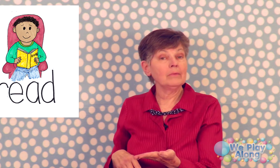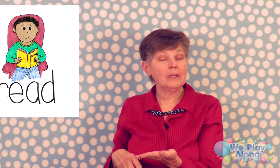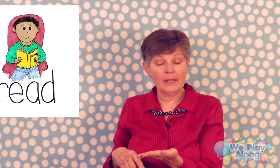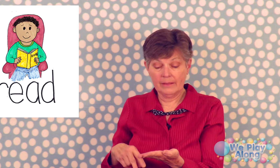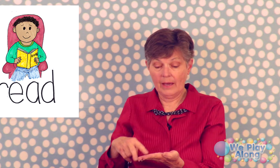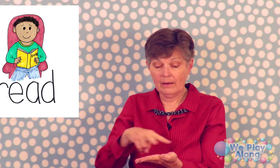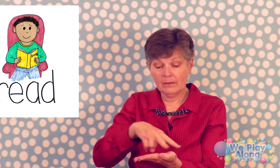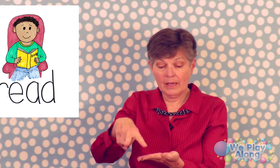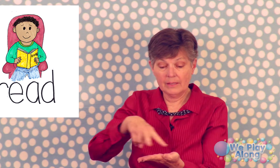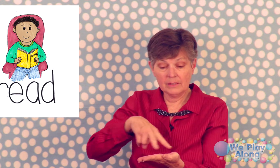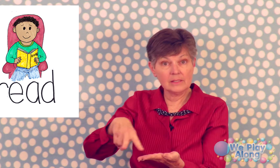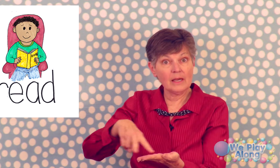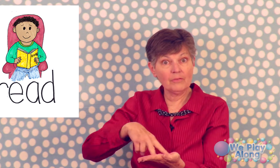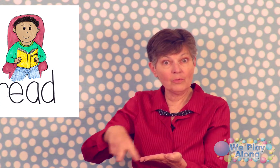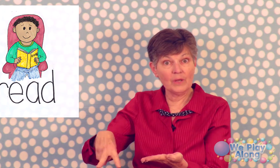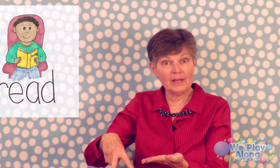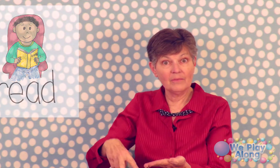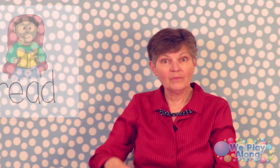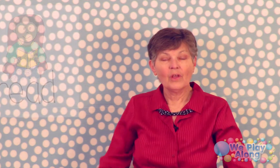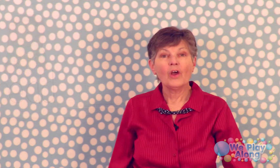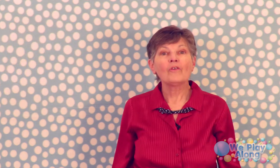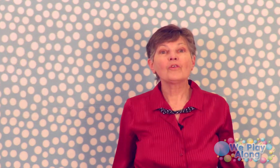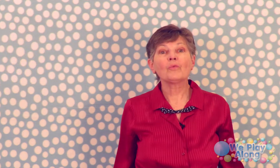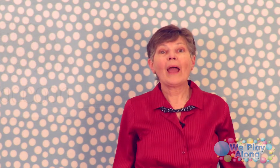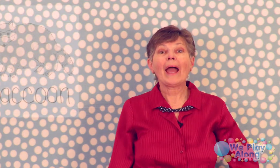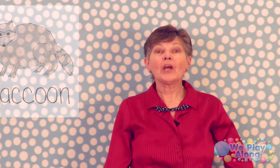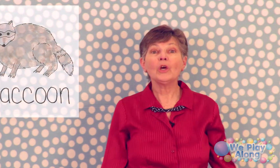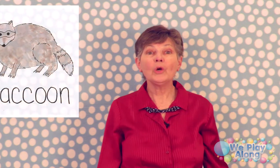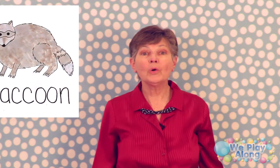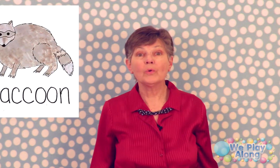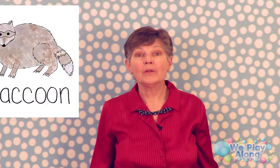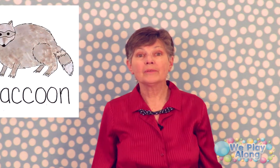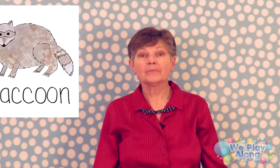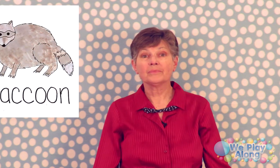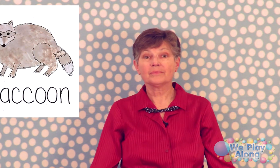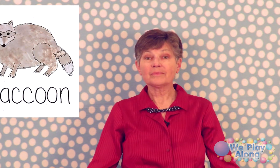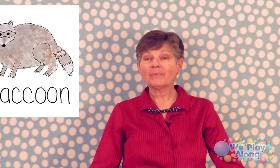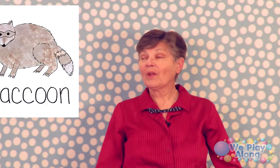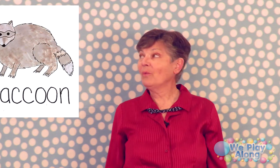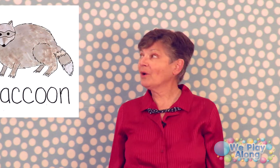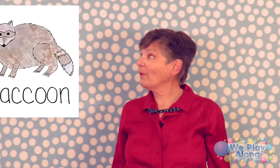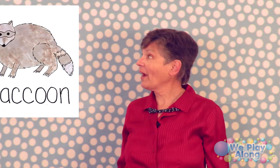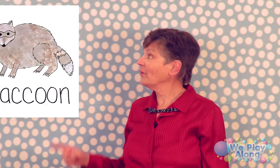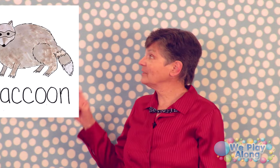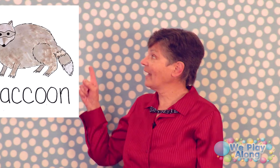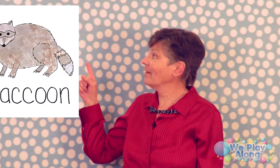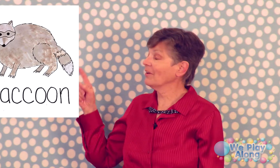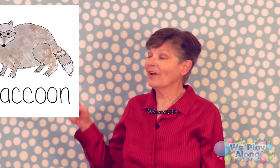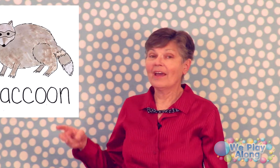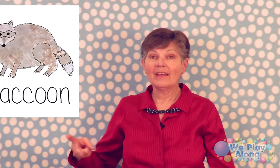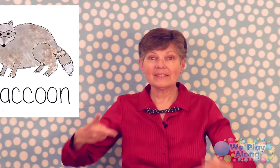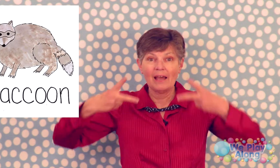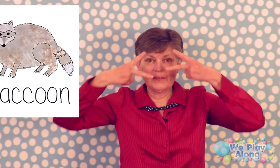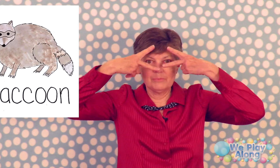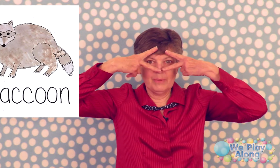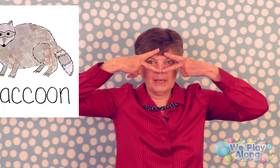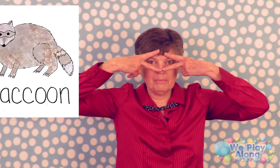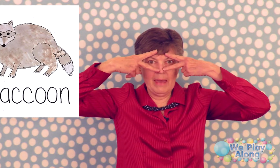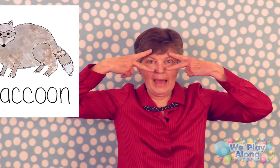really like that. Okay, this is sign for read. For raccoon, what do raccoons have here? He's got this big